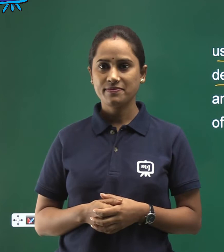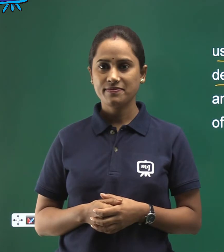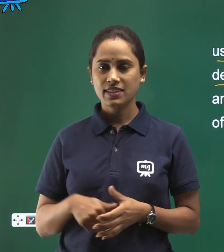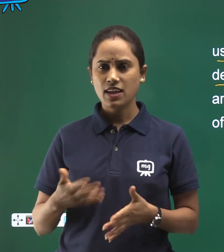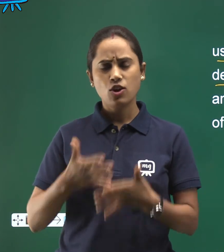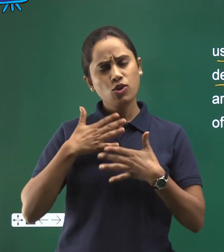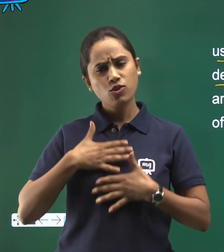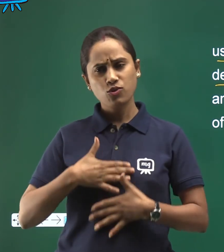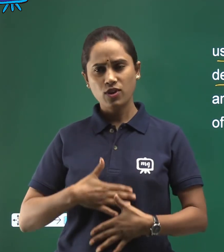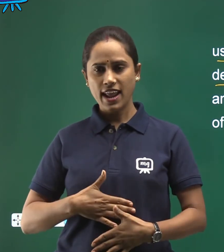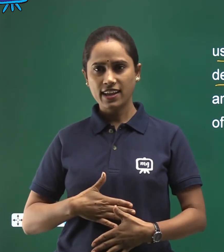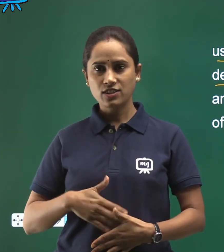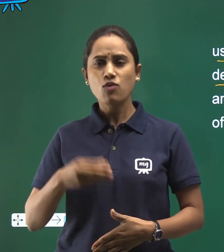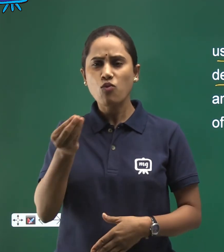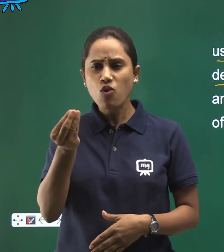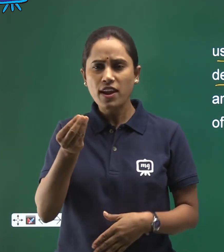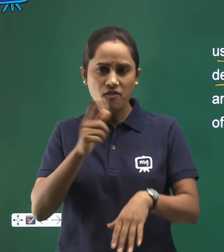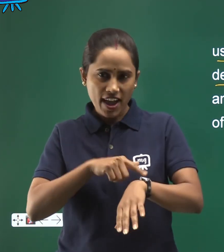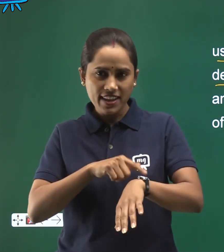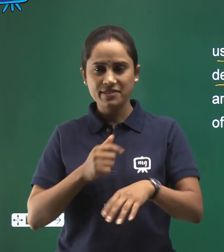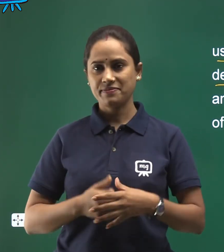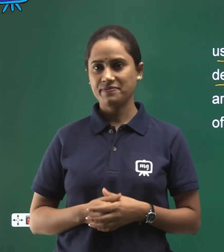to relax for a while,